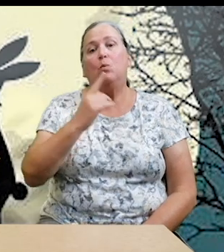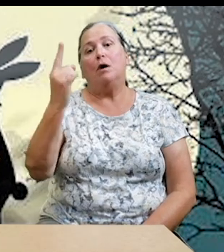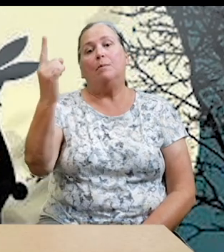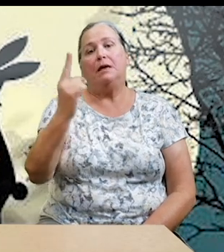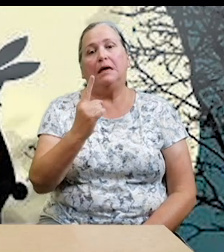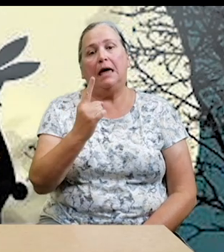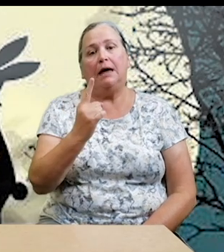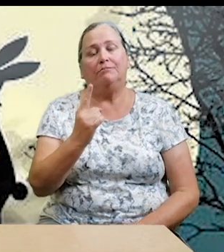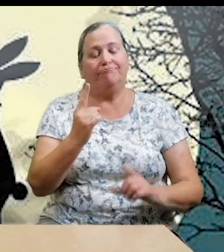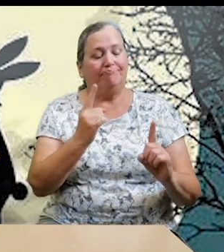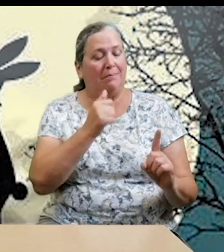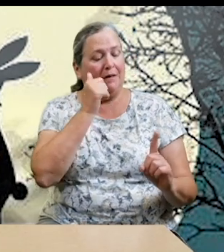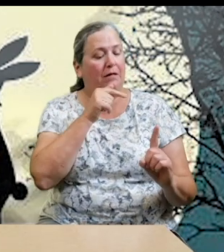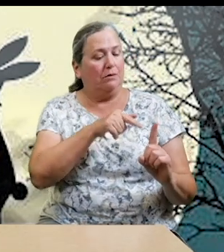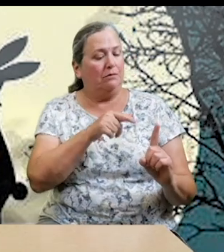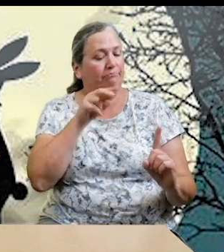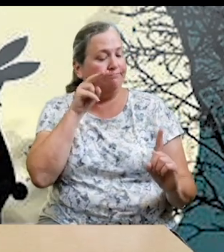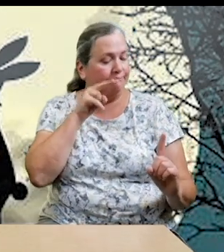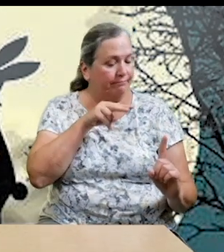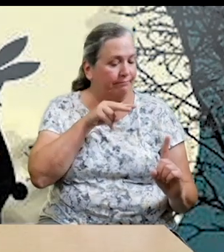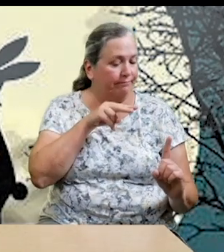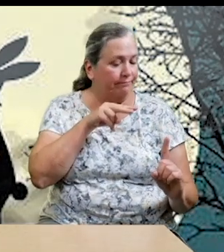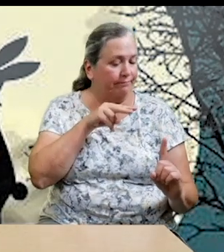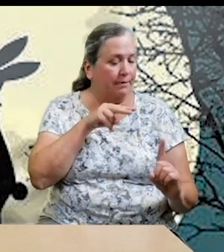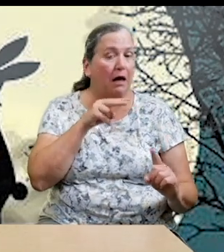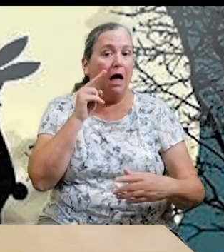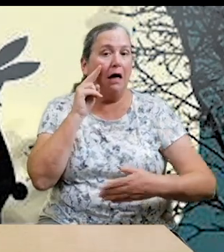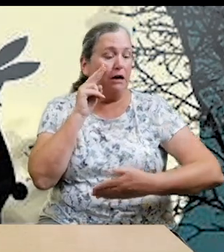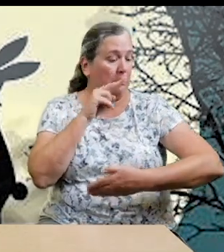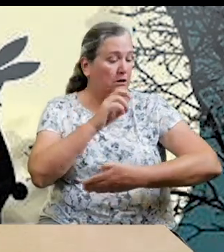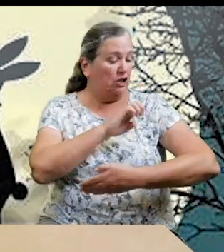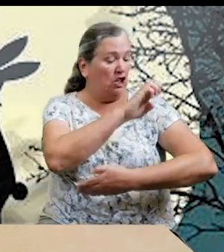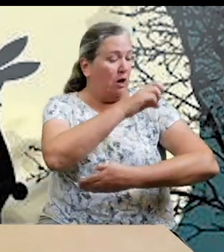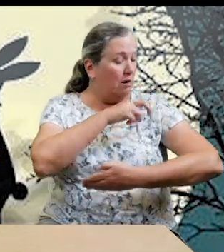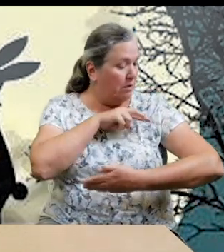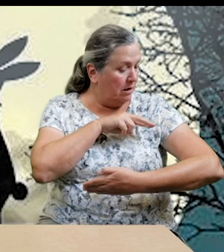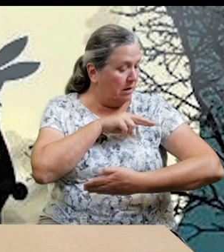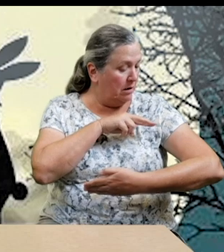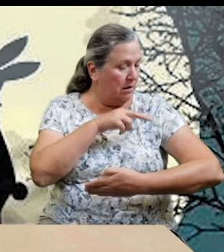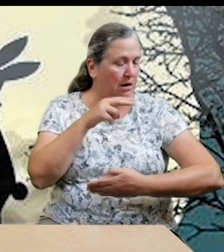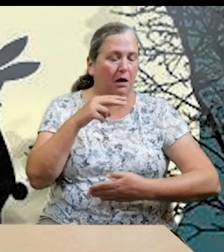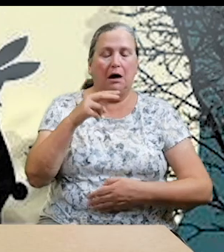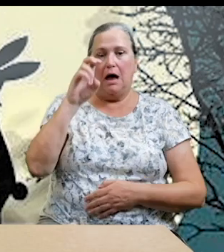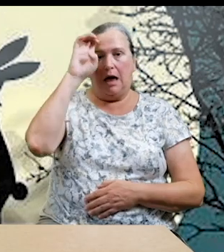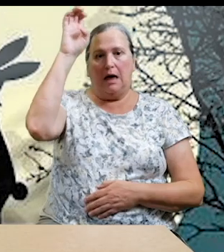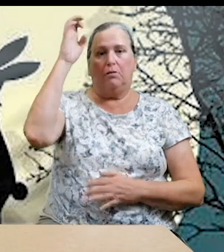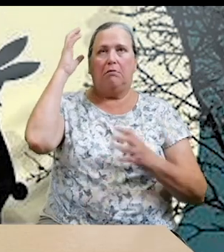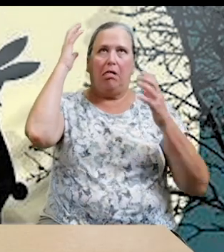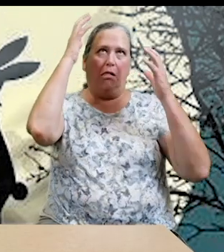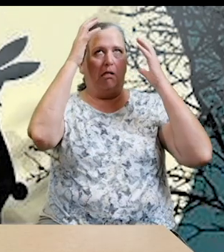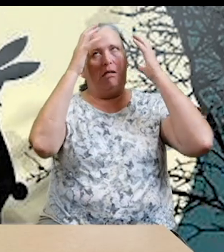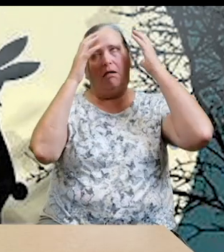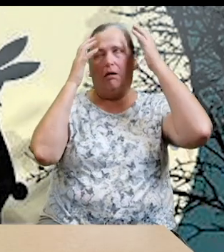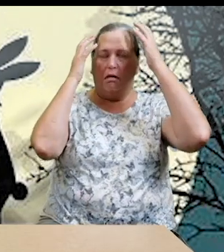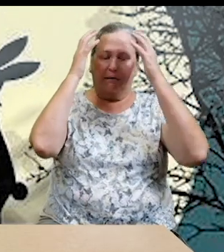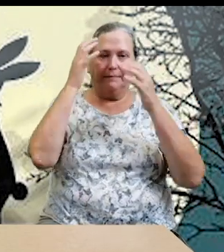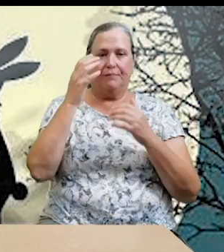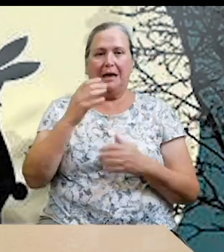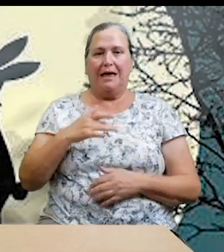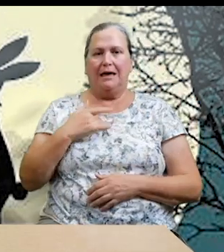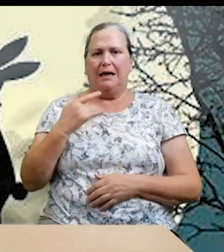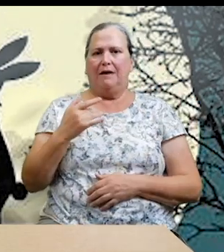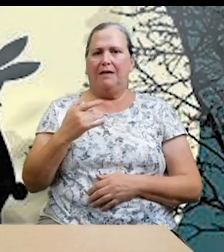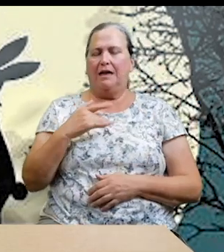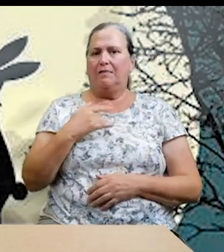over Maggie. She looked down at Edward. The rabbit felt dizzy. He wondered, for a minute,